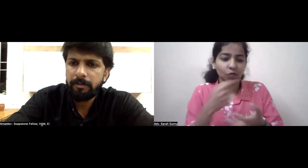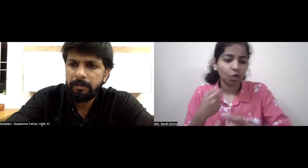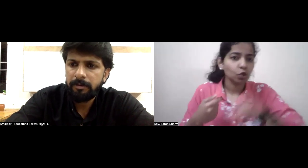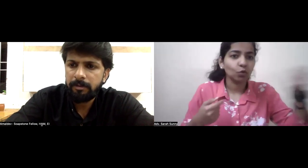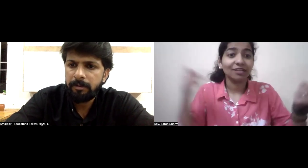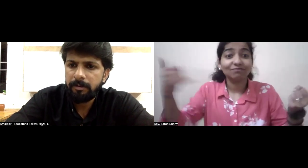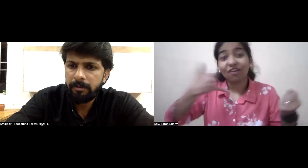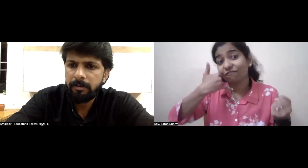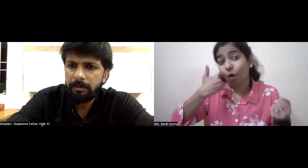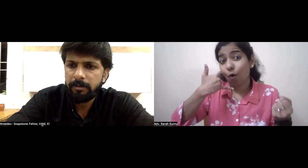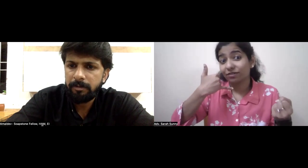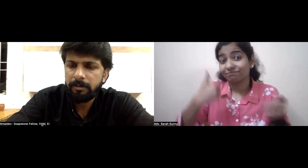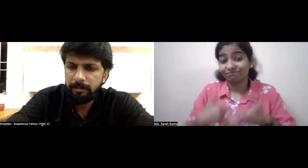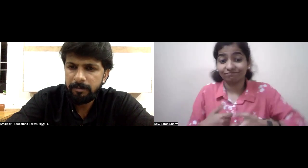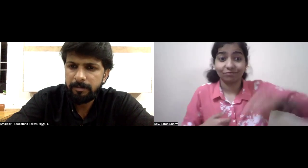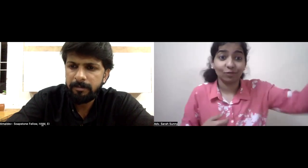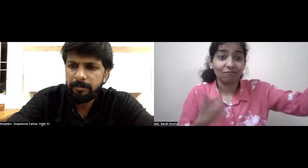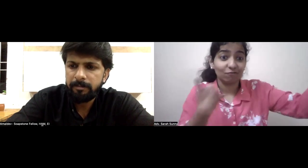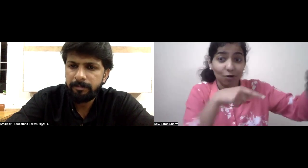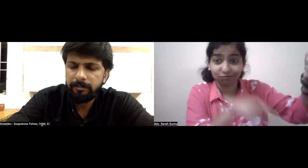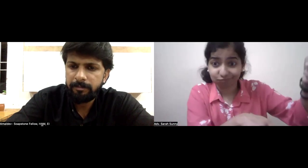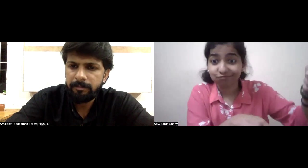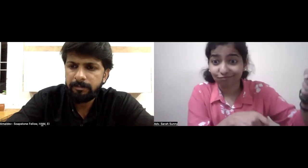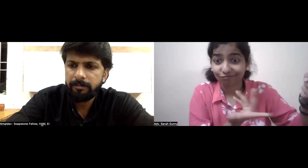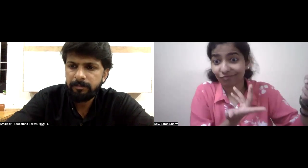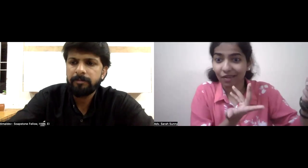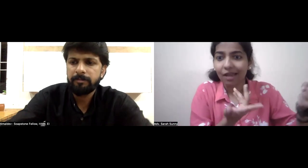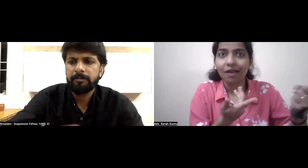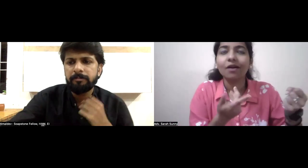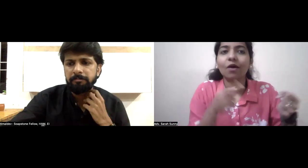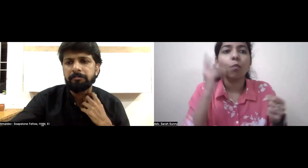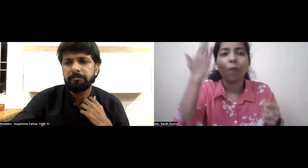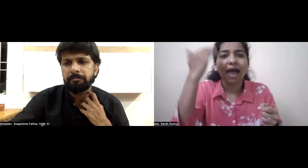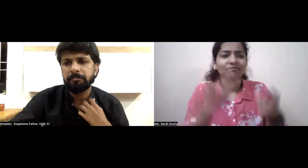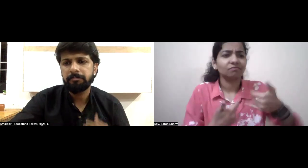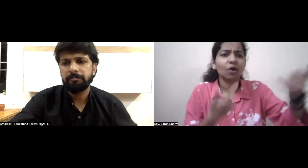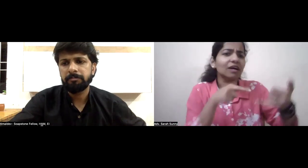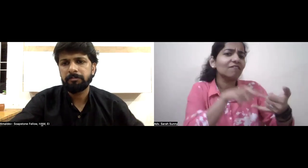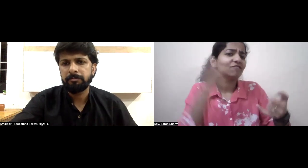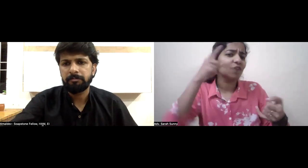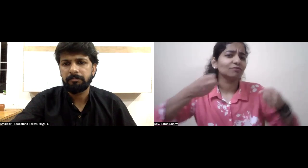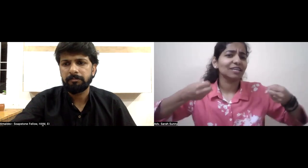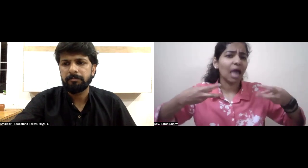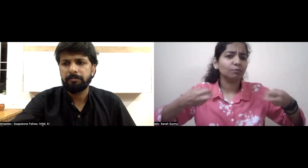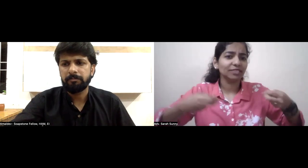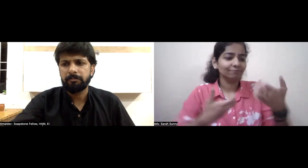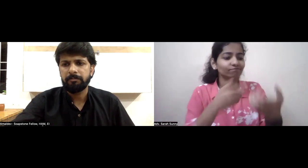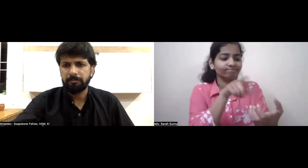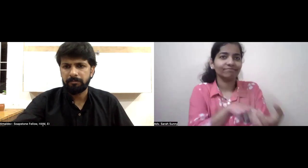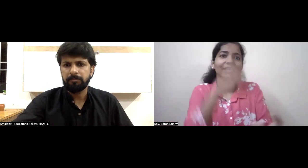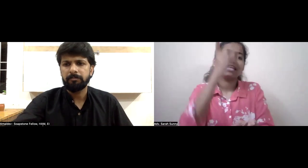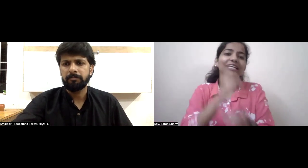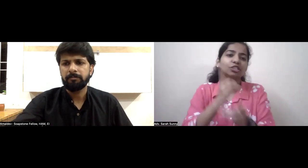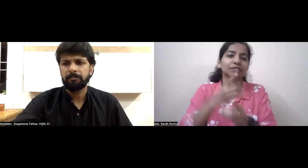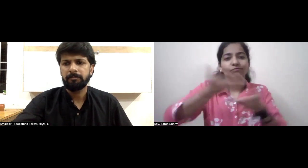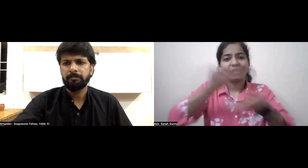very well-known college, and his phone was taken away by the lecturer